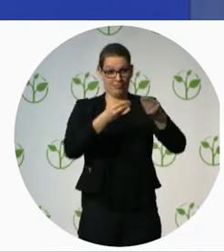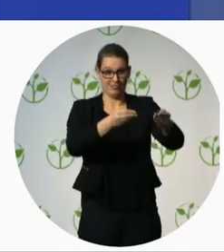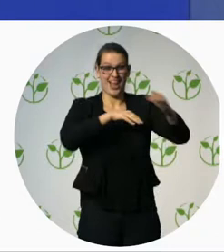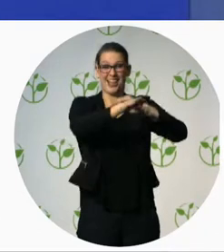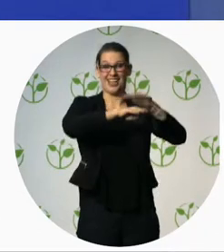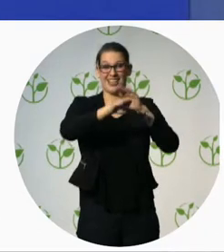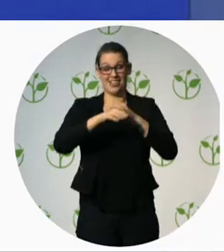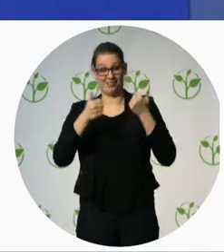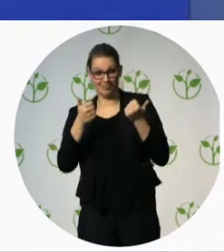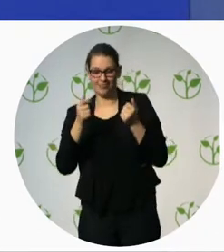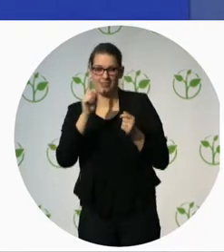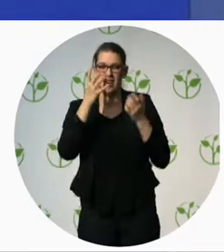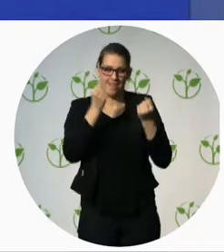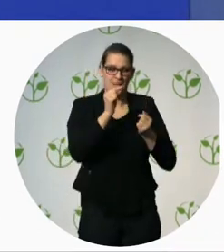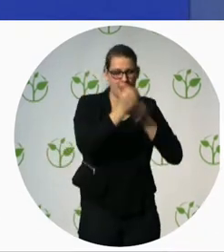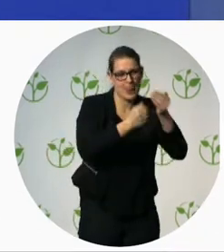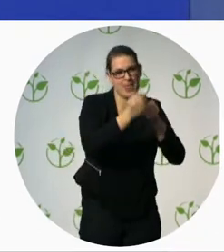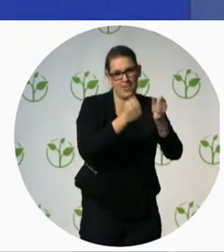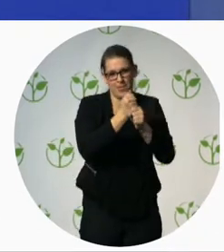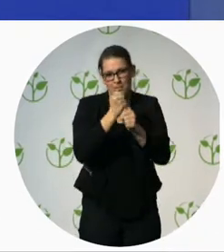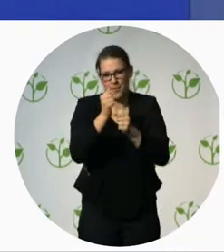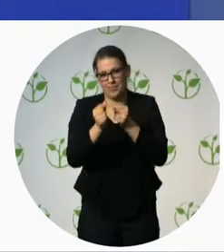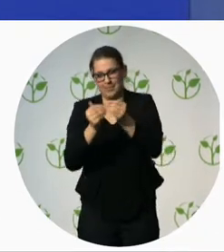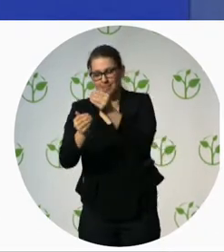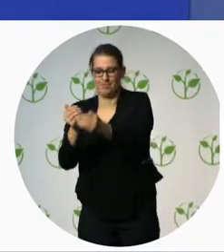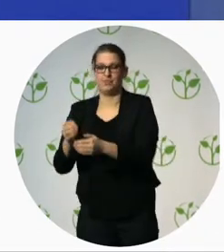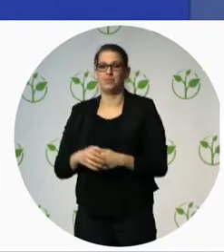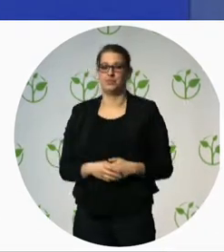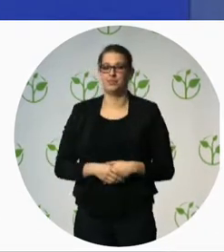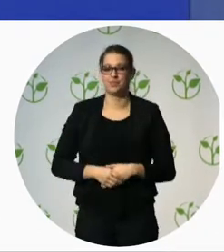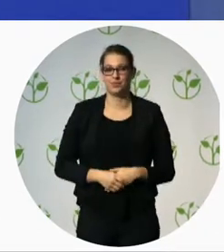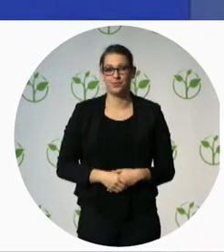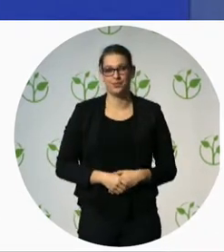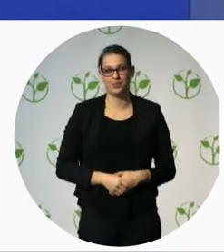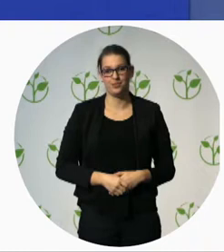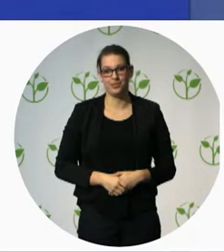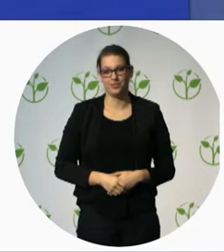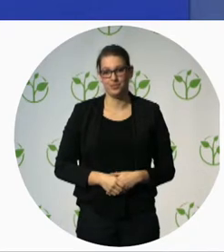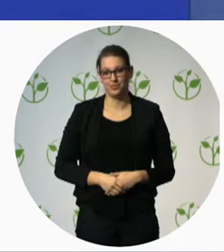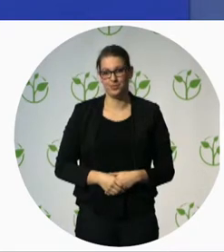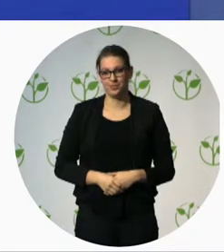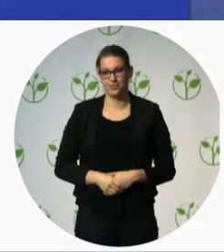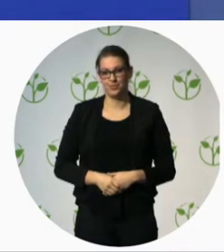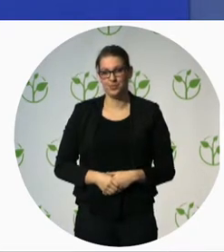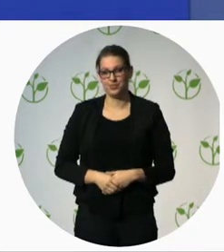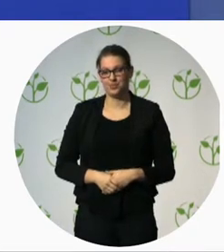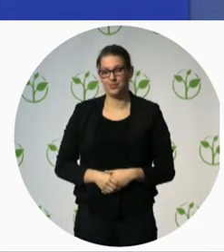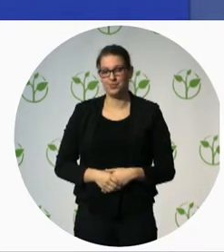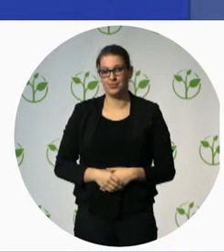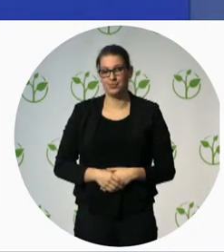in the agenda. And then, of course, in that context, we have to be able to refer to